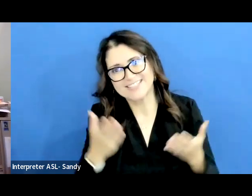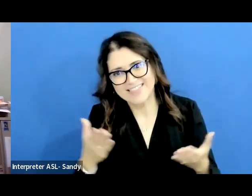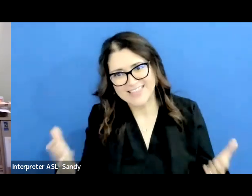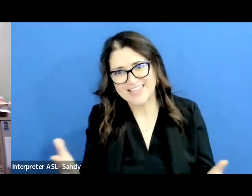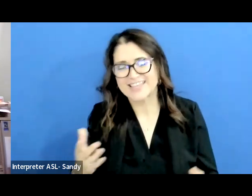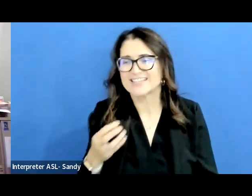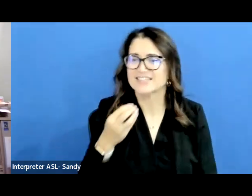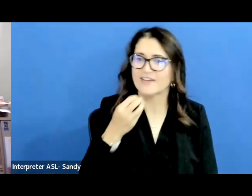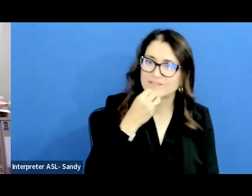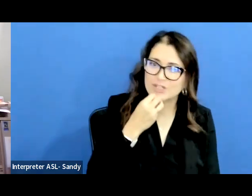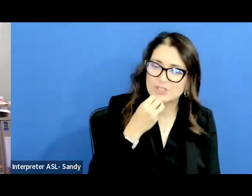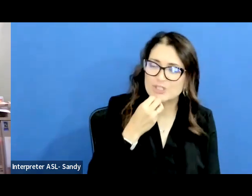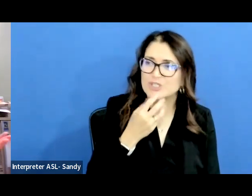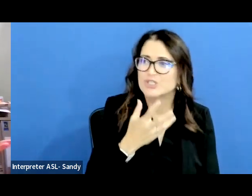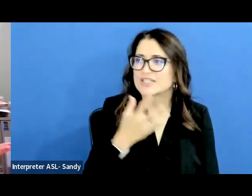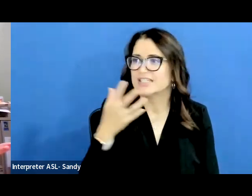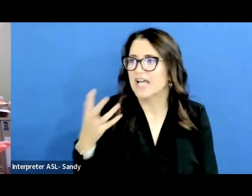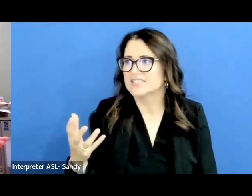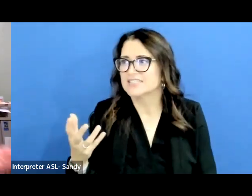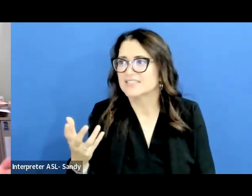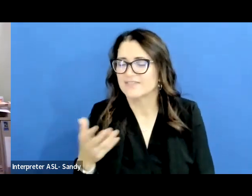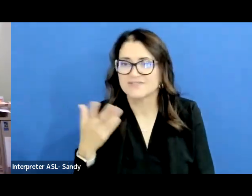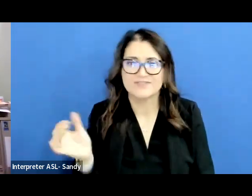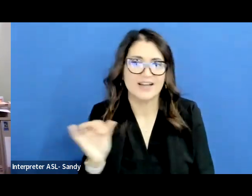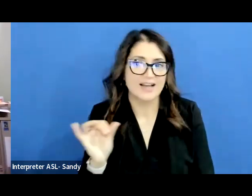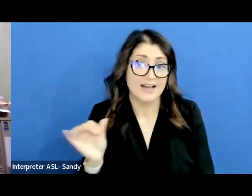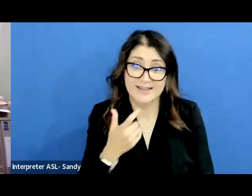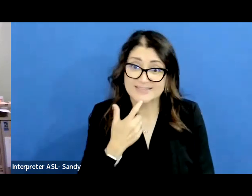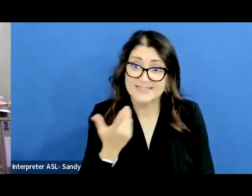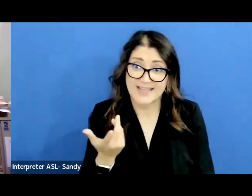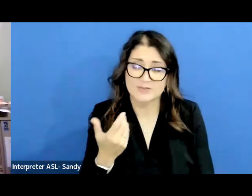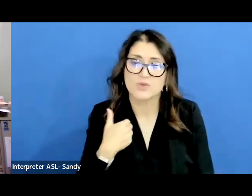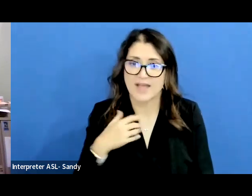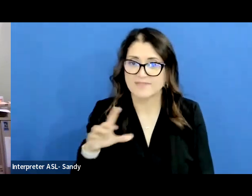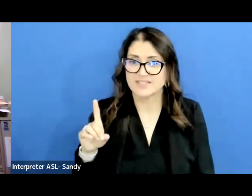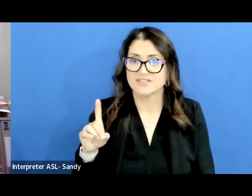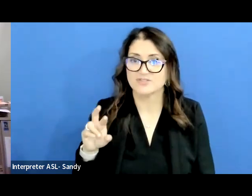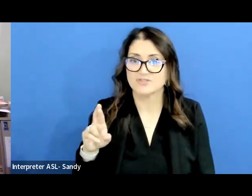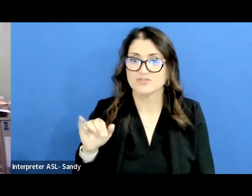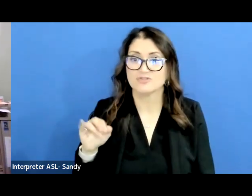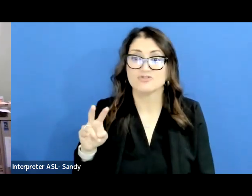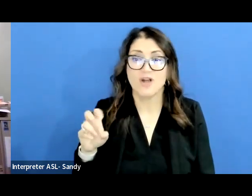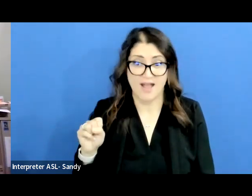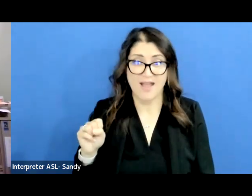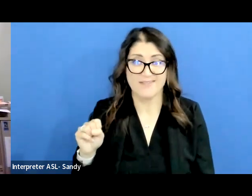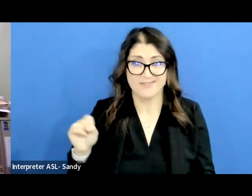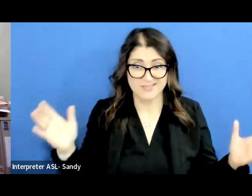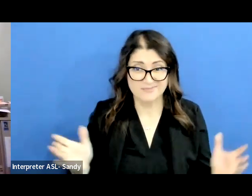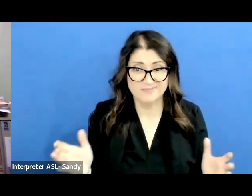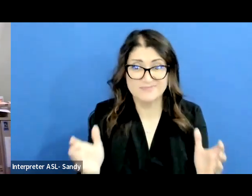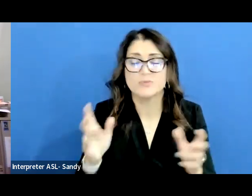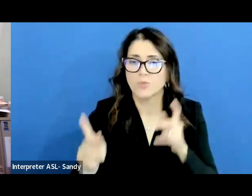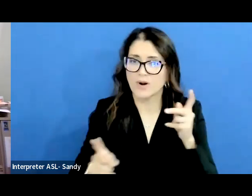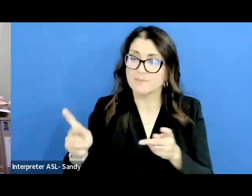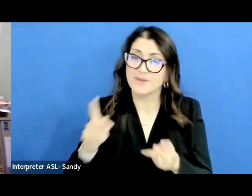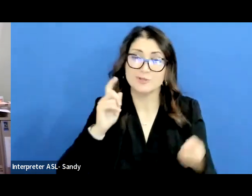food, lots of, like I said, we hold these drives where we have people donate clothes and things, and it's a great